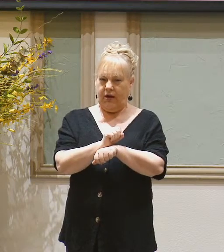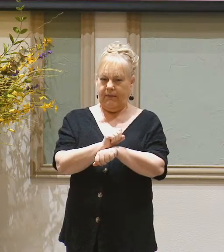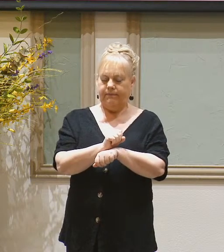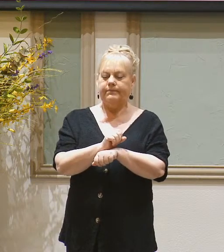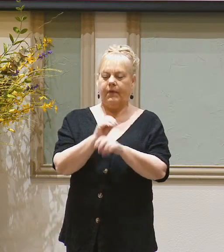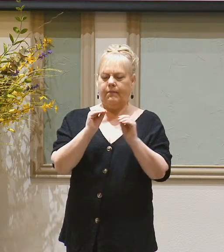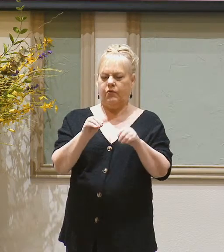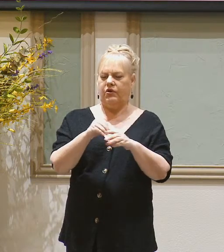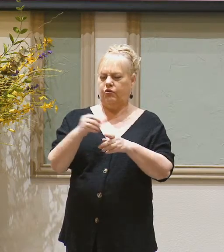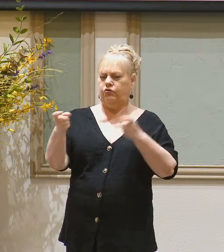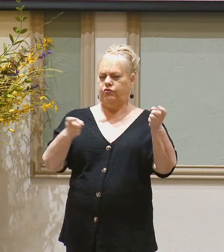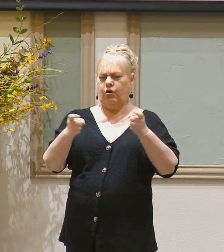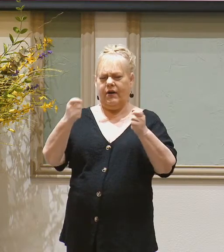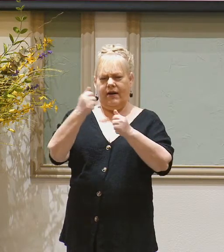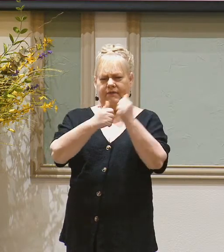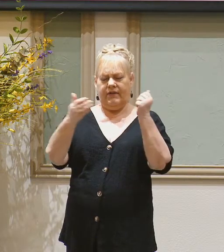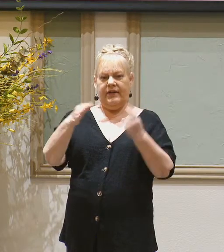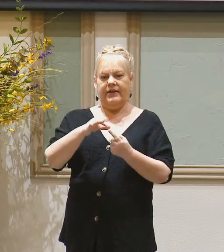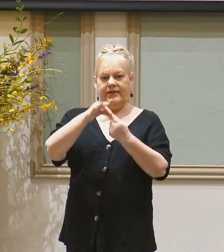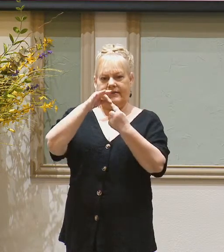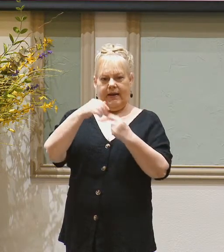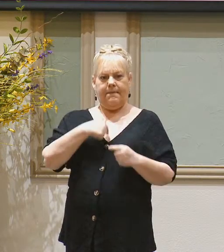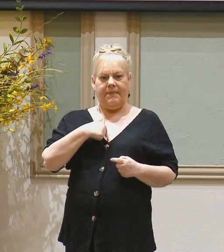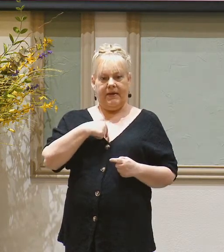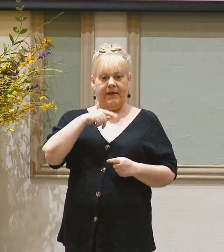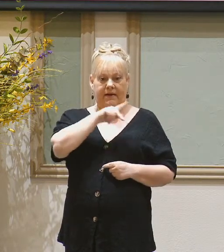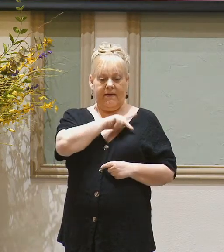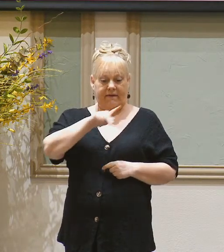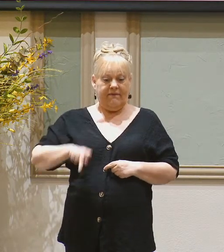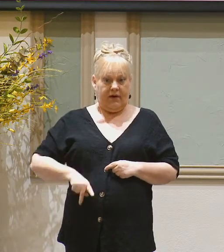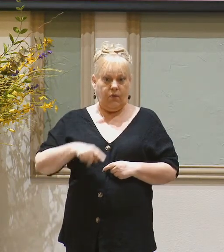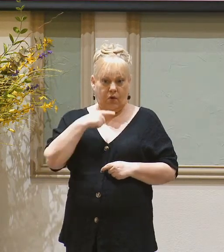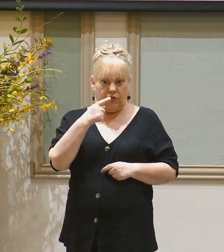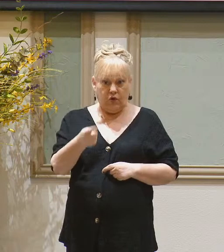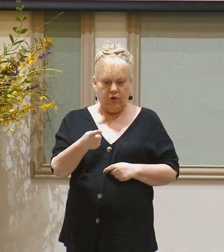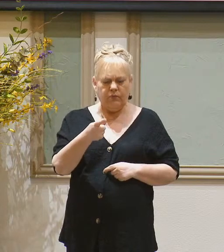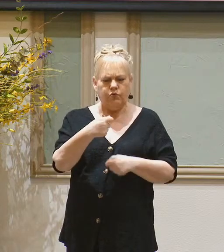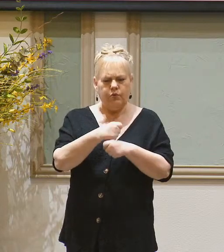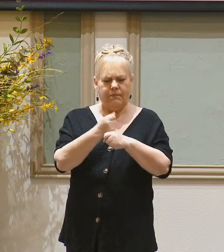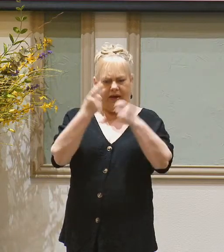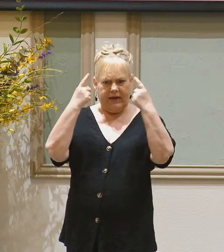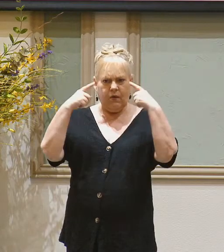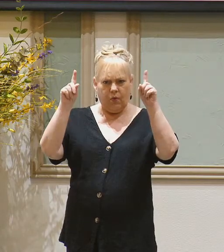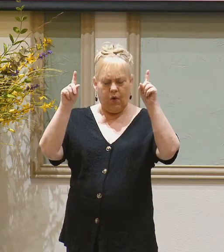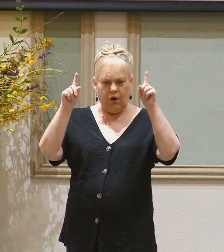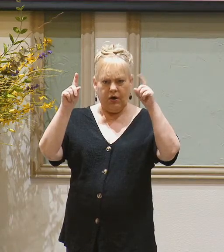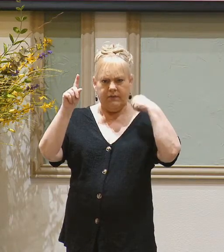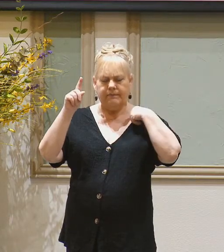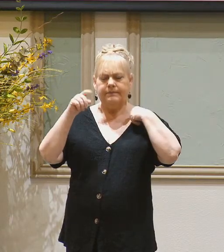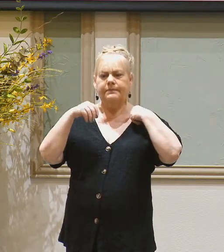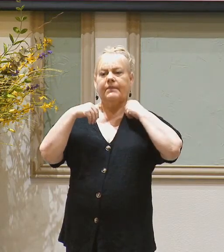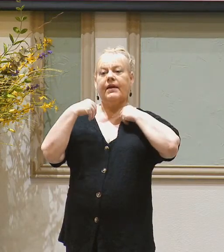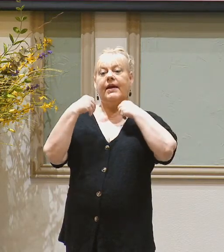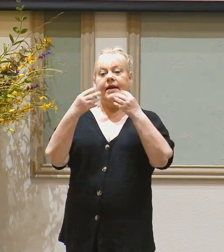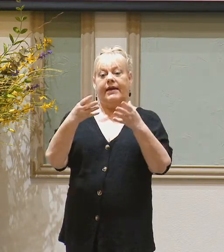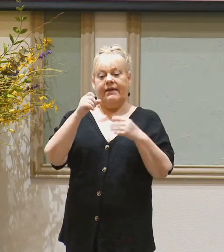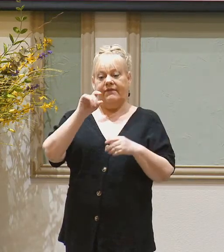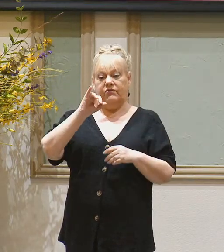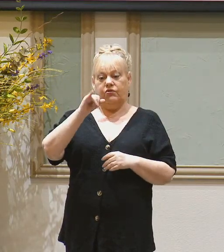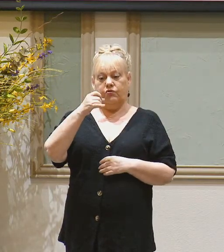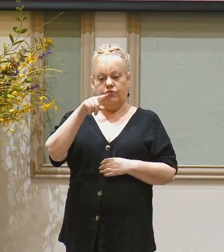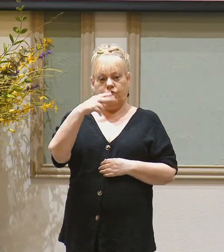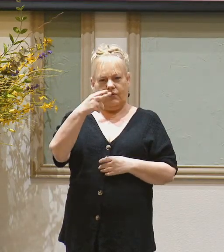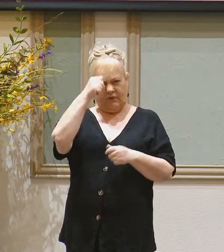you in charge of everything except me, Pharaoh says. So you make it work. And he gives Joseph, you remember,